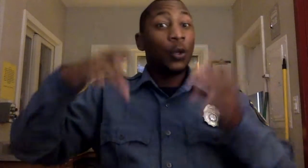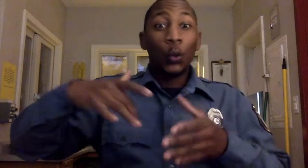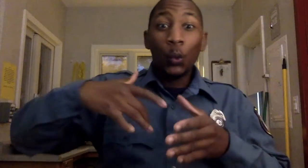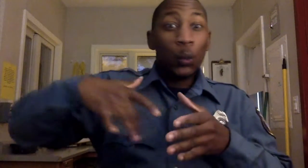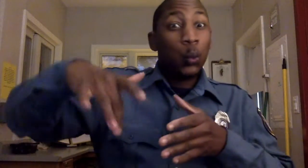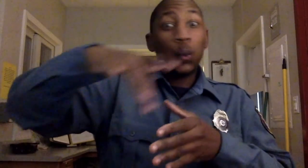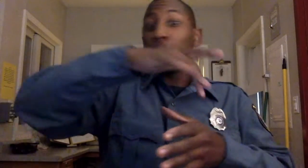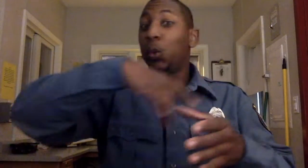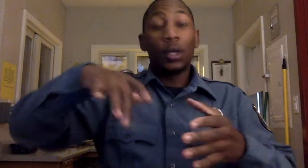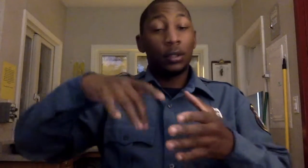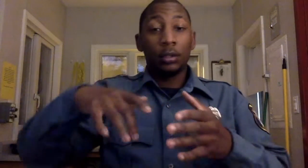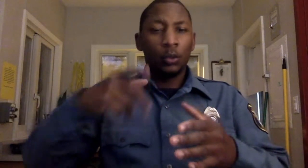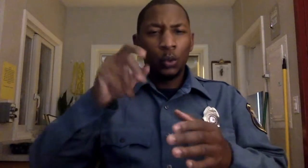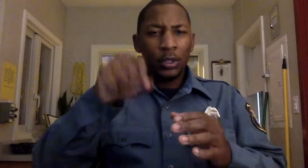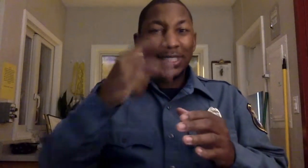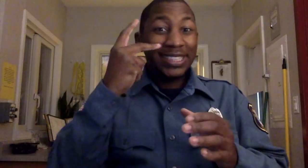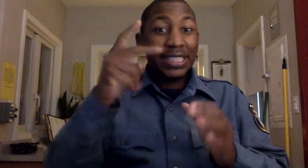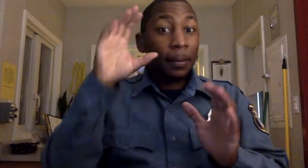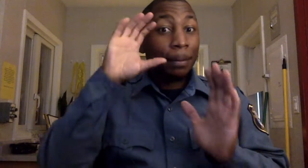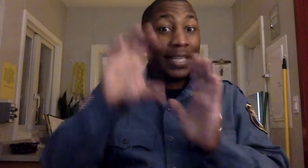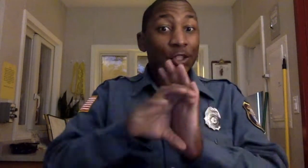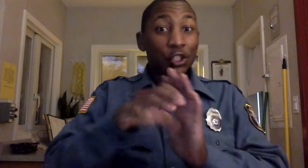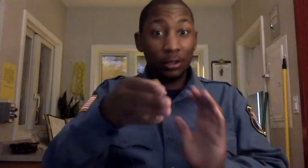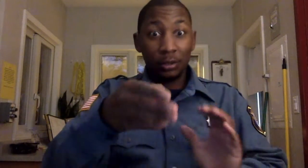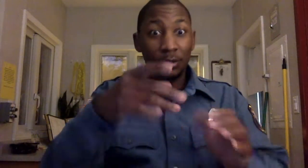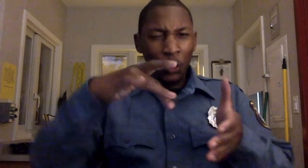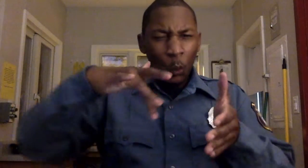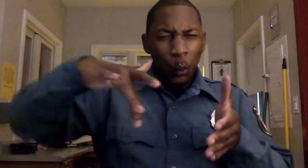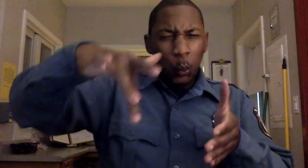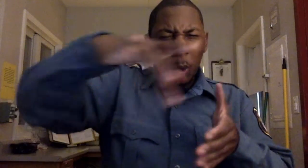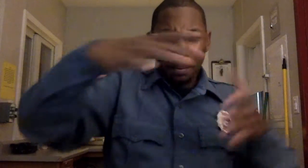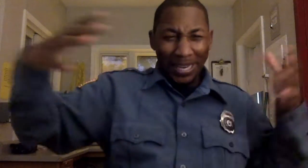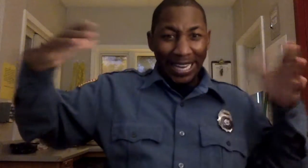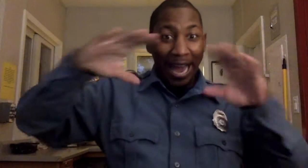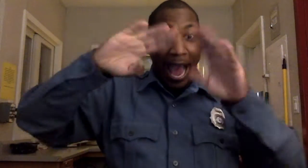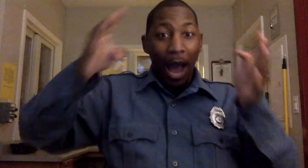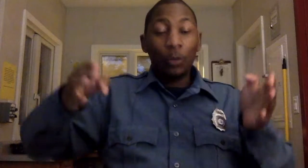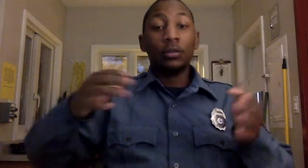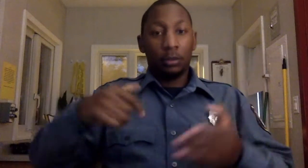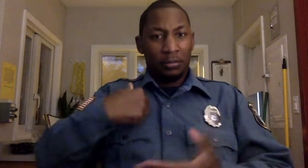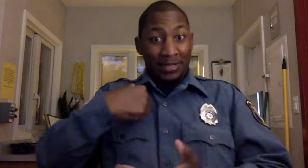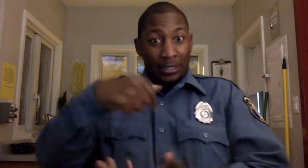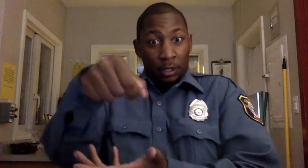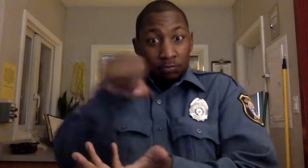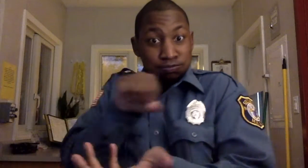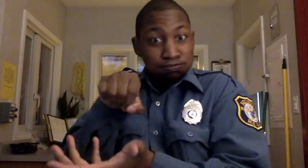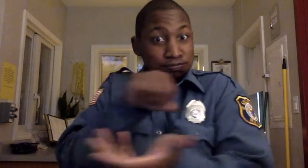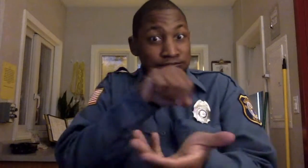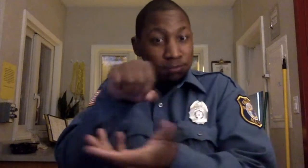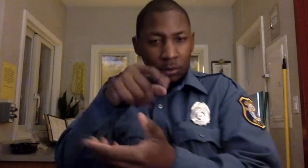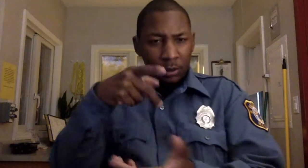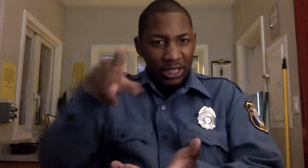So once the house, the fire was over, you'll see how it really destroyed the